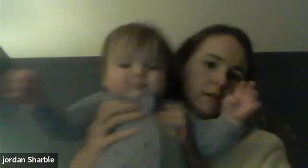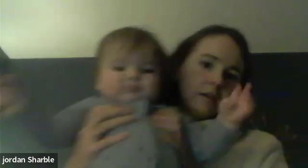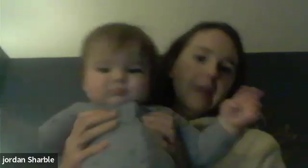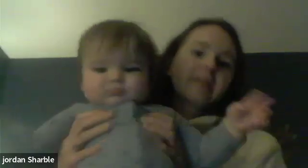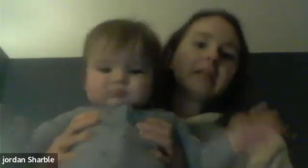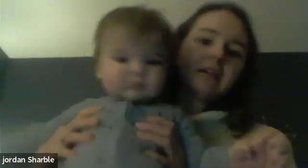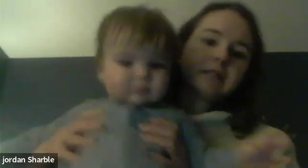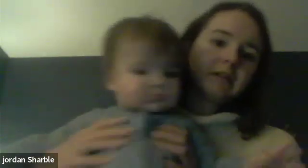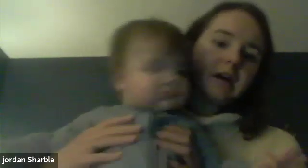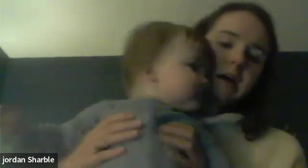And then